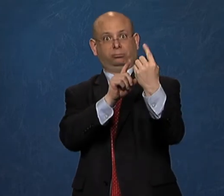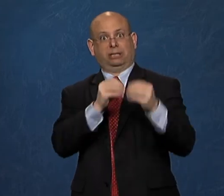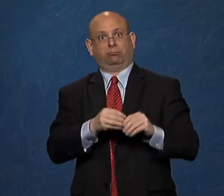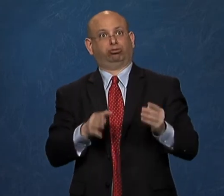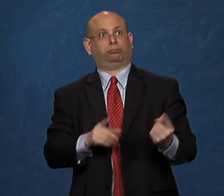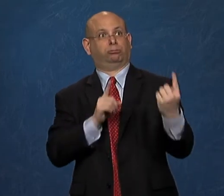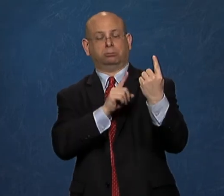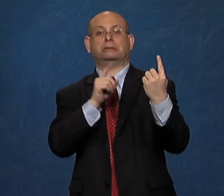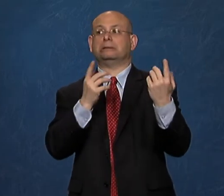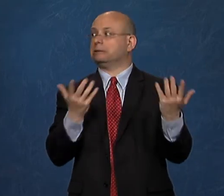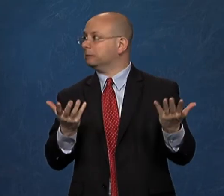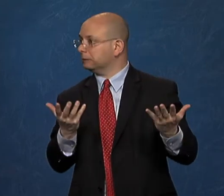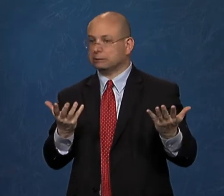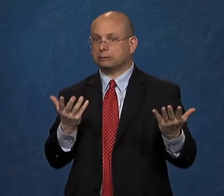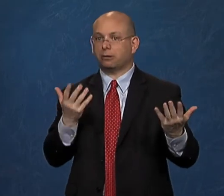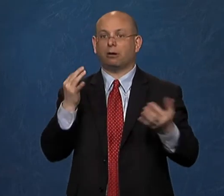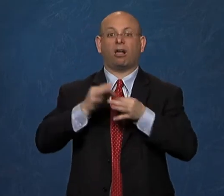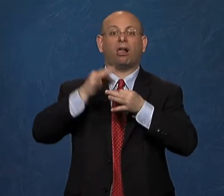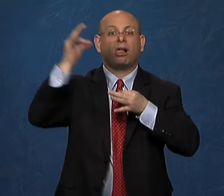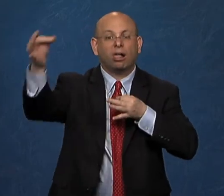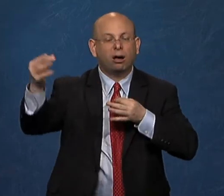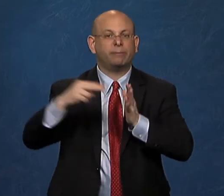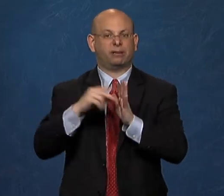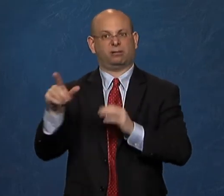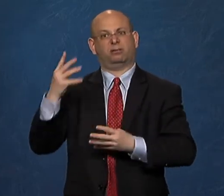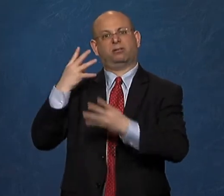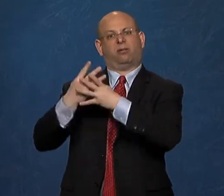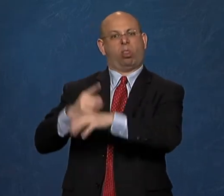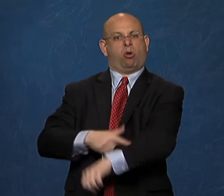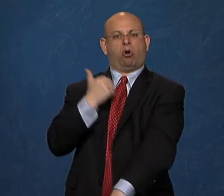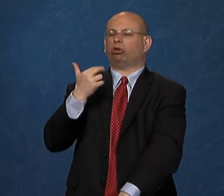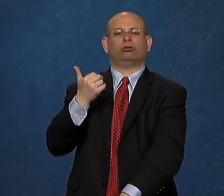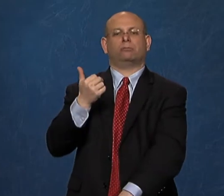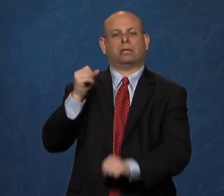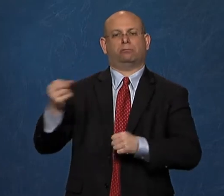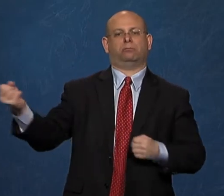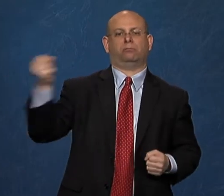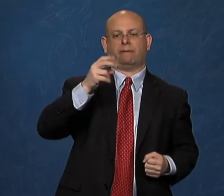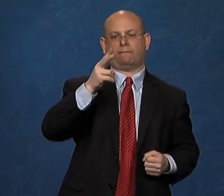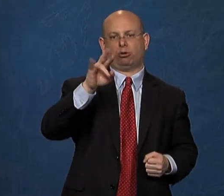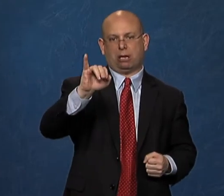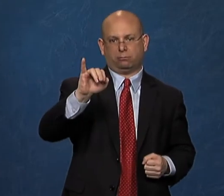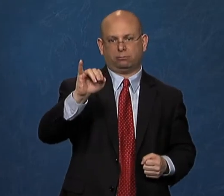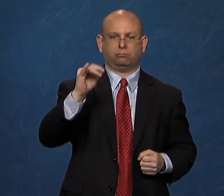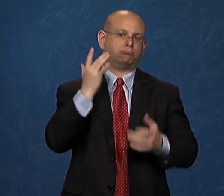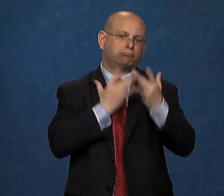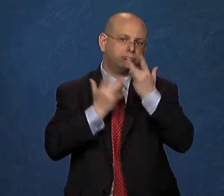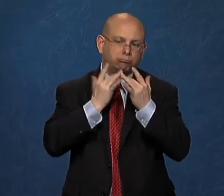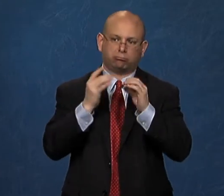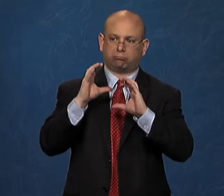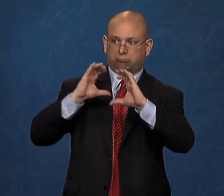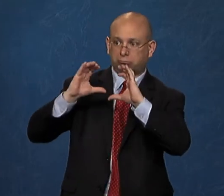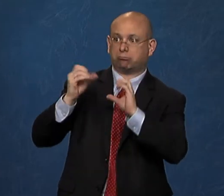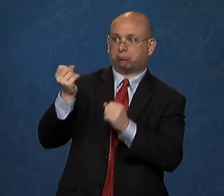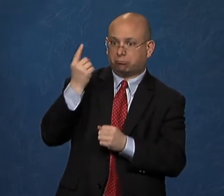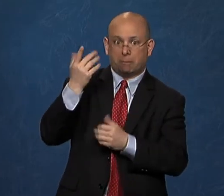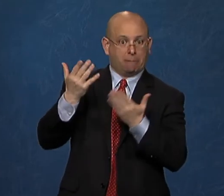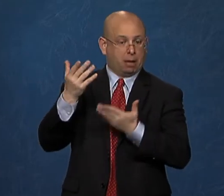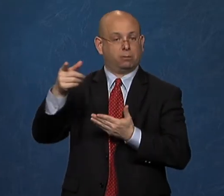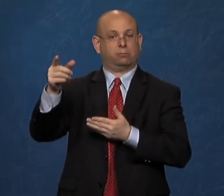VRI service might mean that they're detained longer in jail. So VRI will allow for optimum communication to happen on a superficial level, making